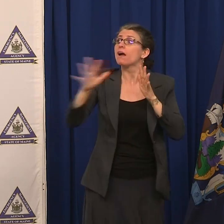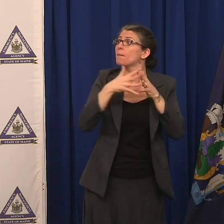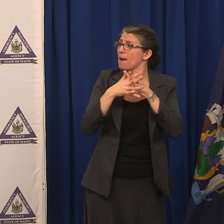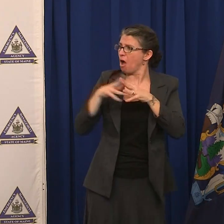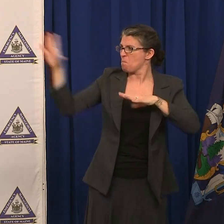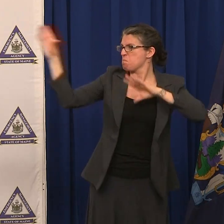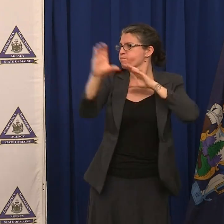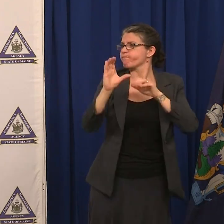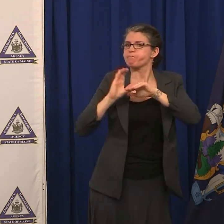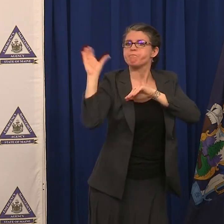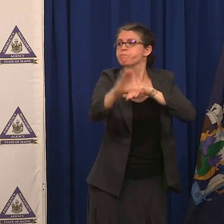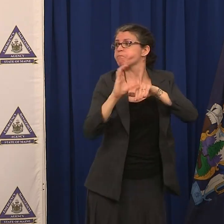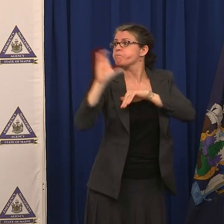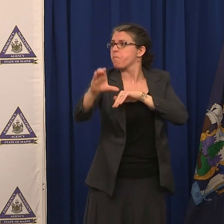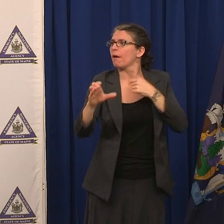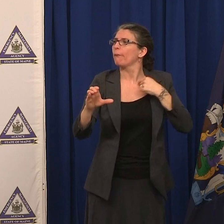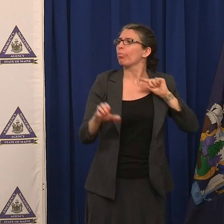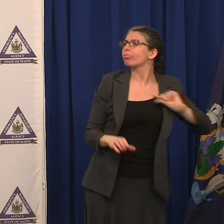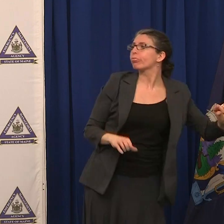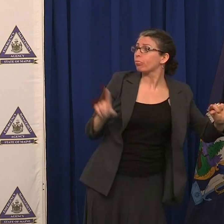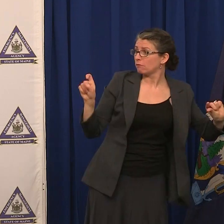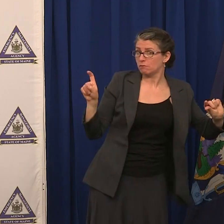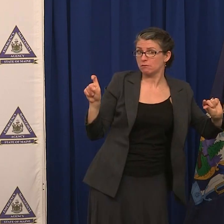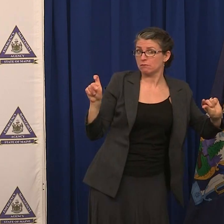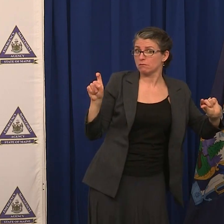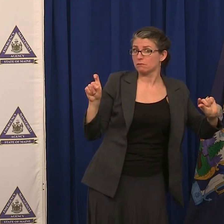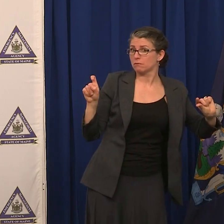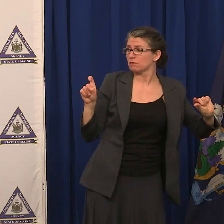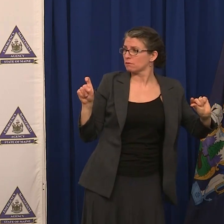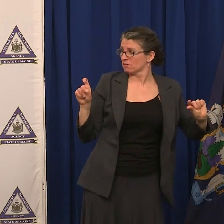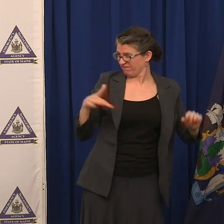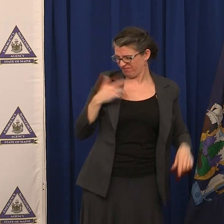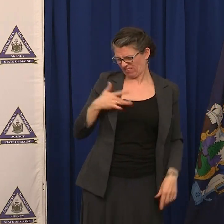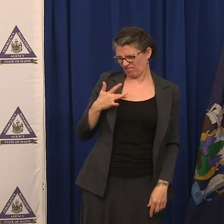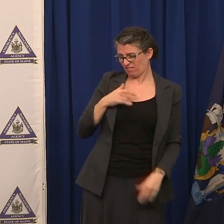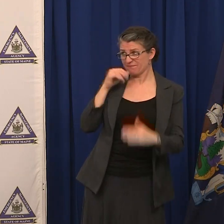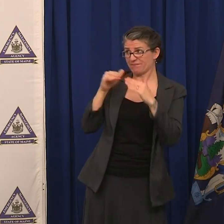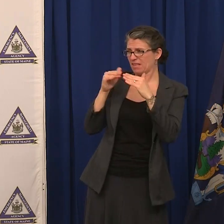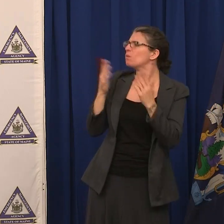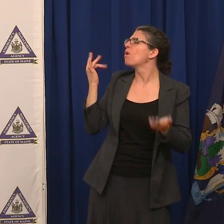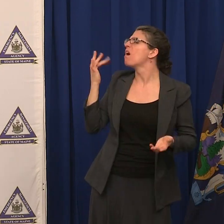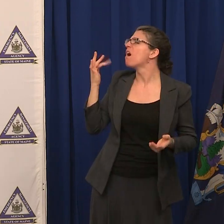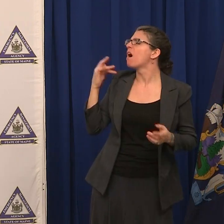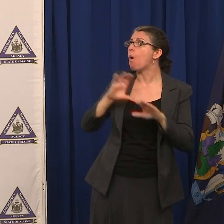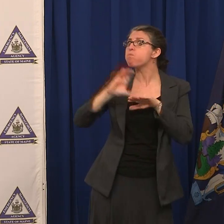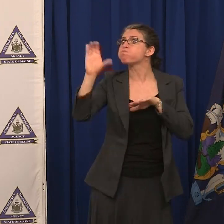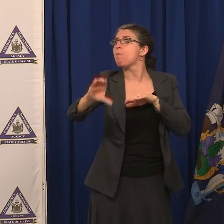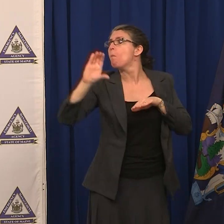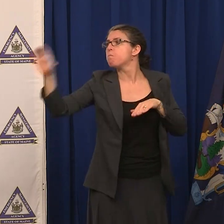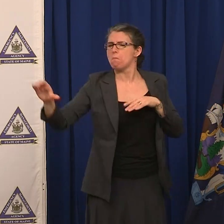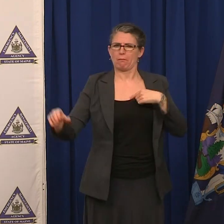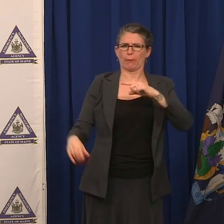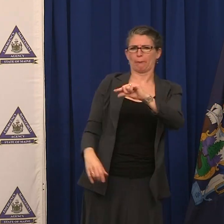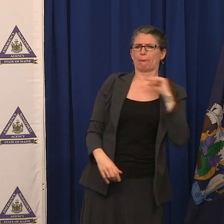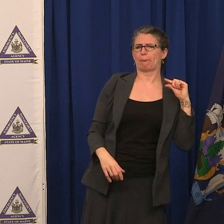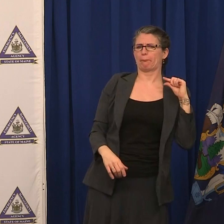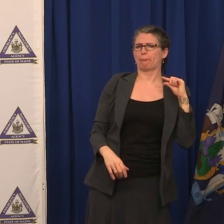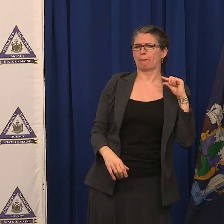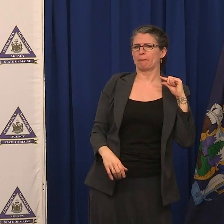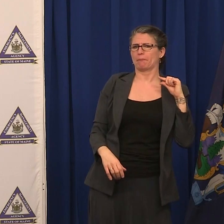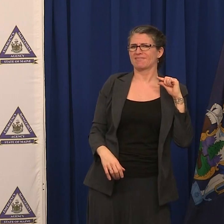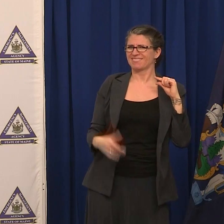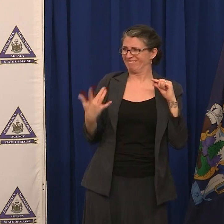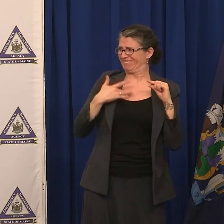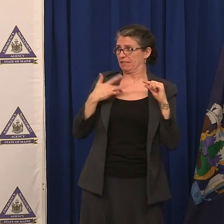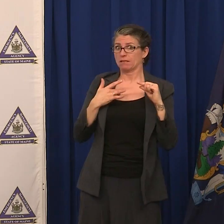know why that disparity exists? And also going back to the ventilators, do we have an estimate for the number of ventilators Maine will need in the long